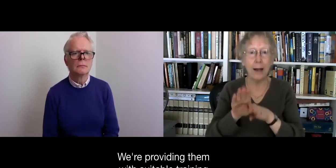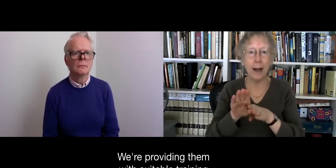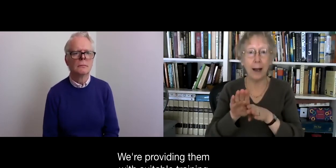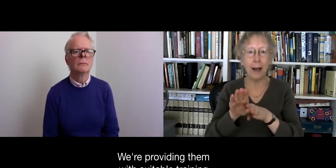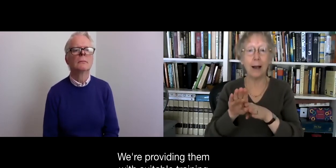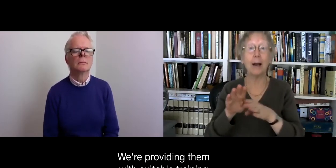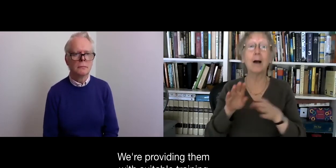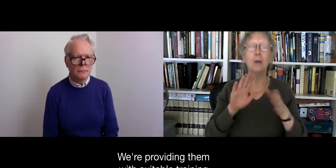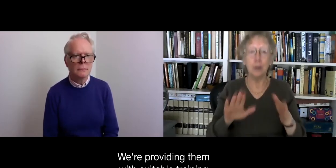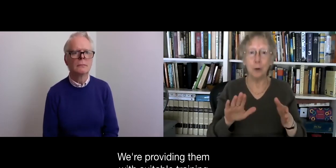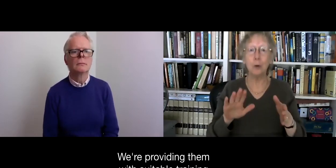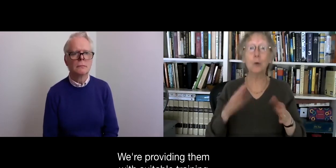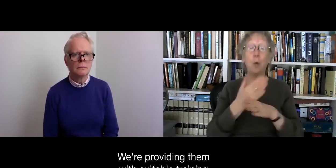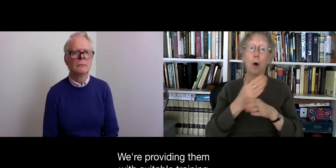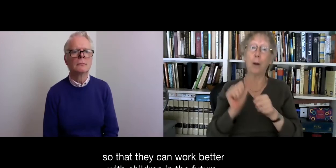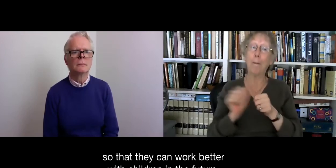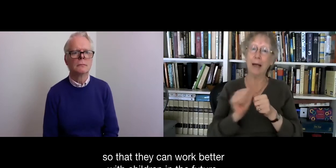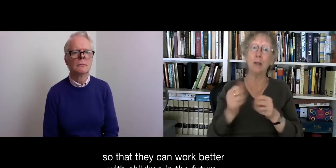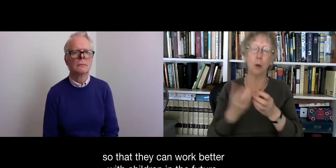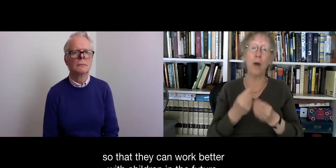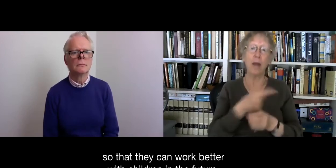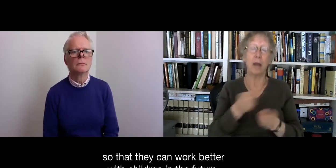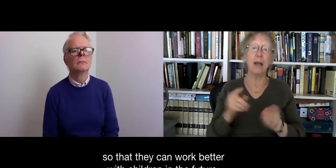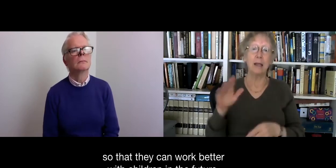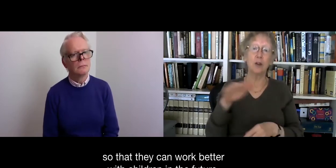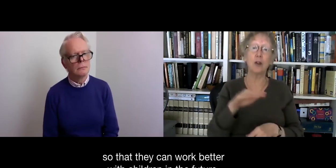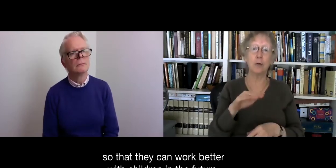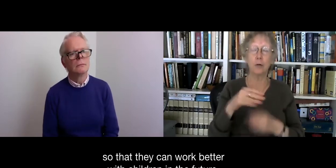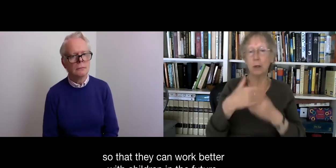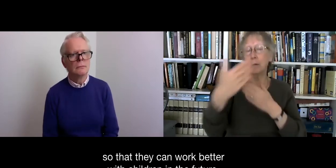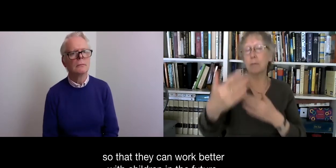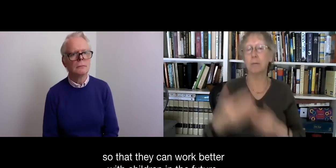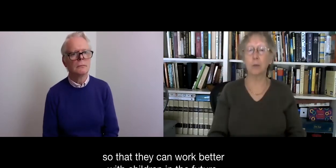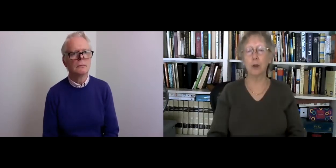with suitable training so that they can work better with children in the future.